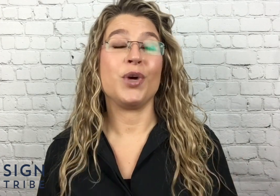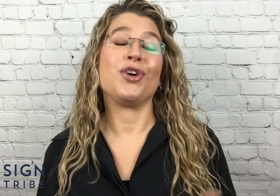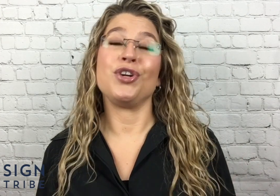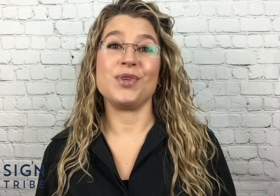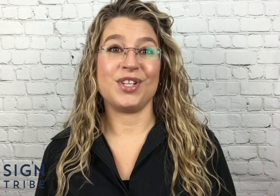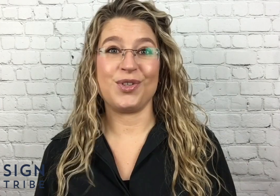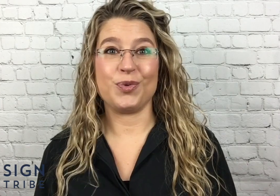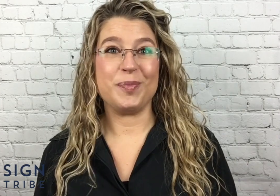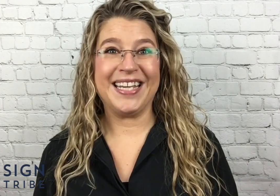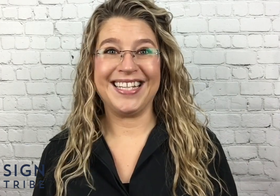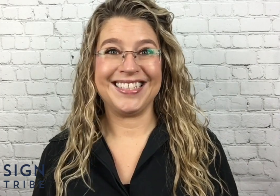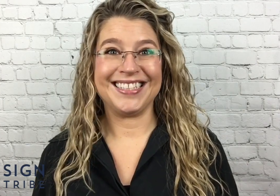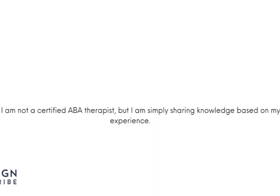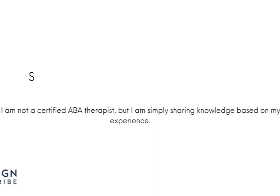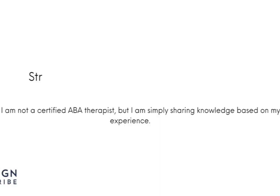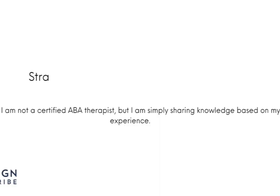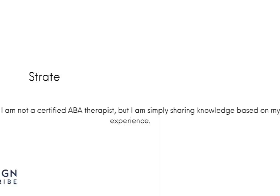your results will be.